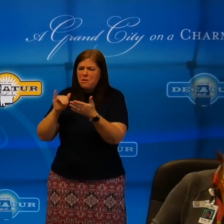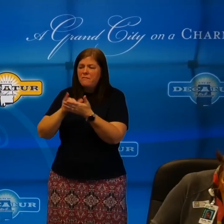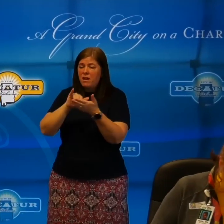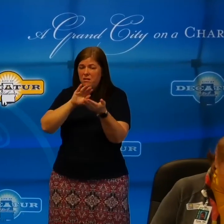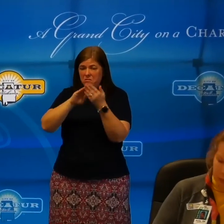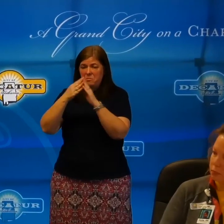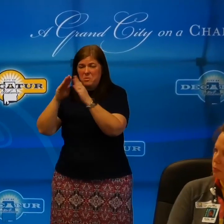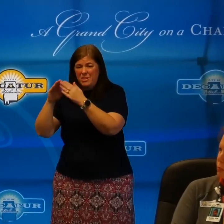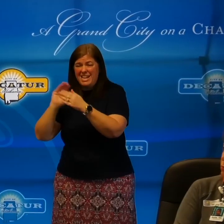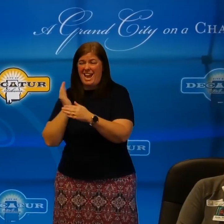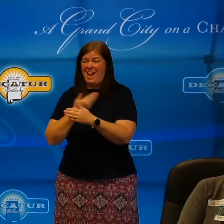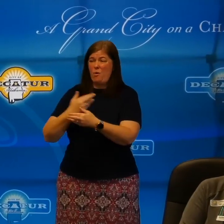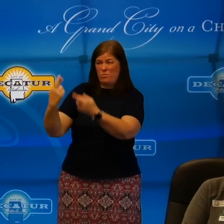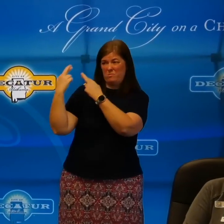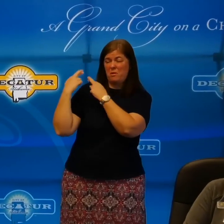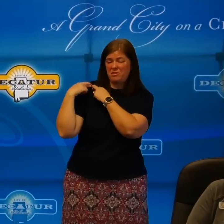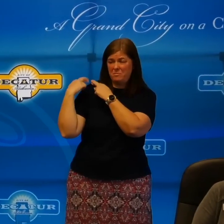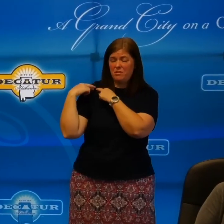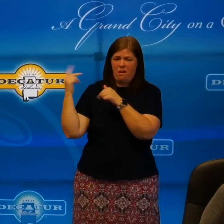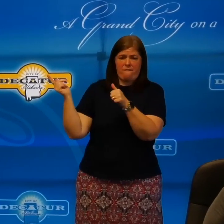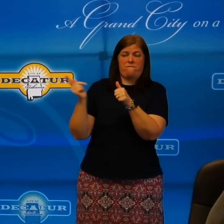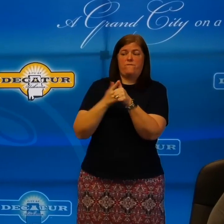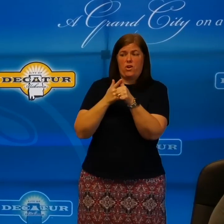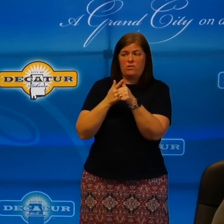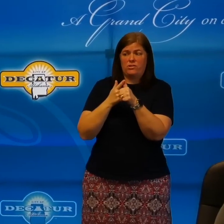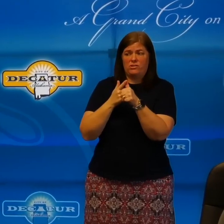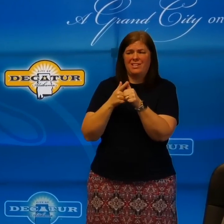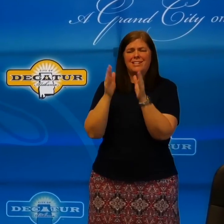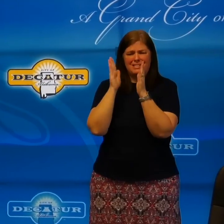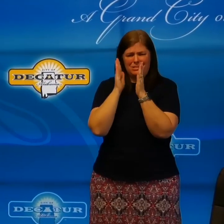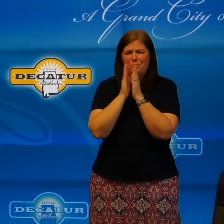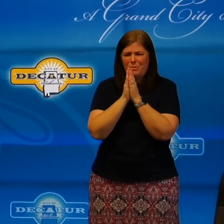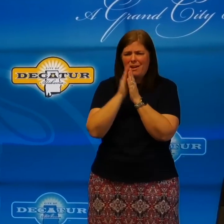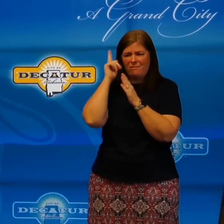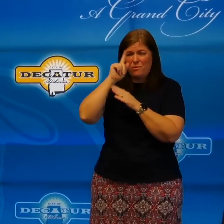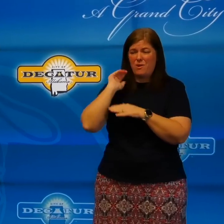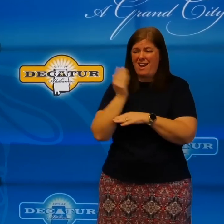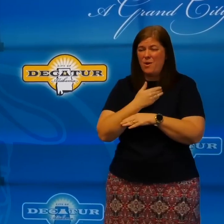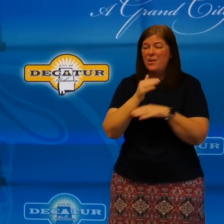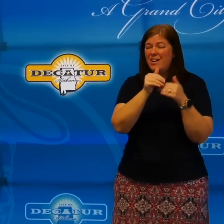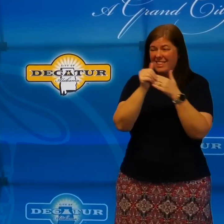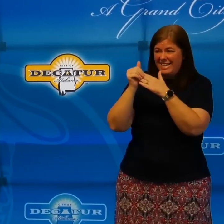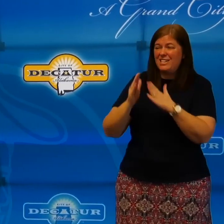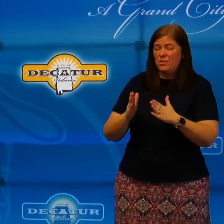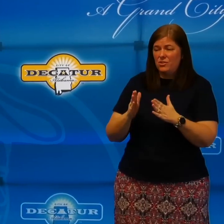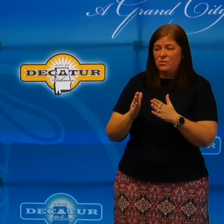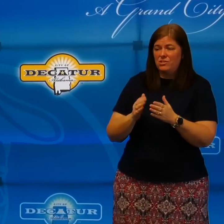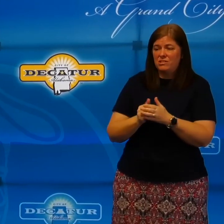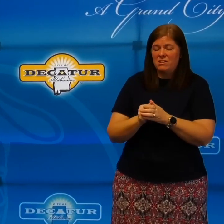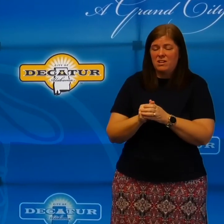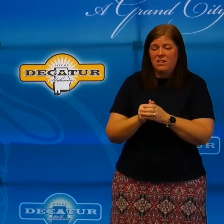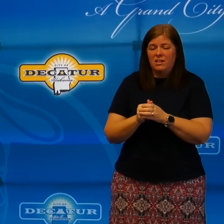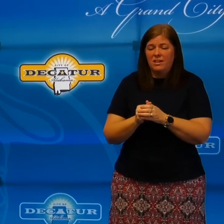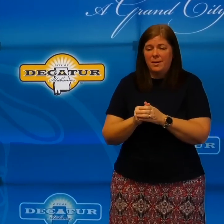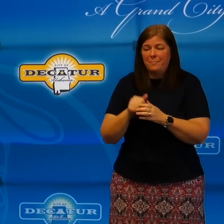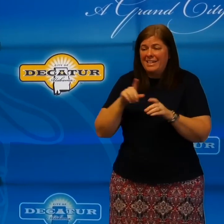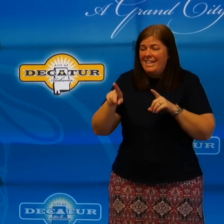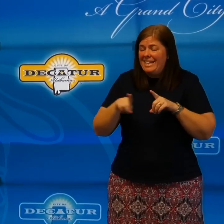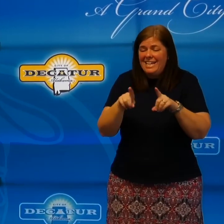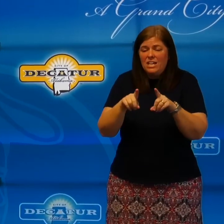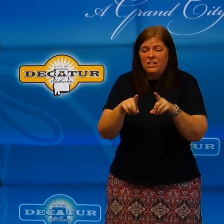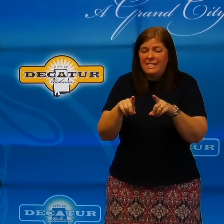our responsibility, first of all, is to pray for our leadership across the nation, around